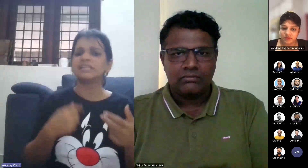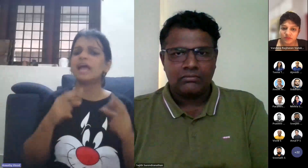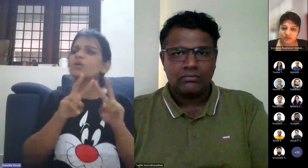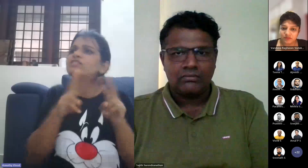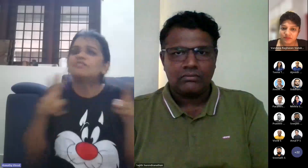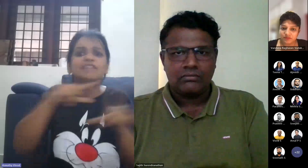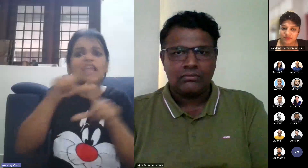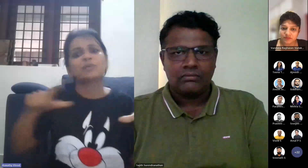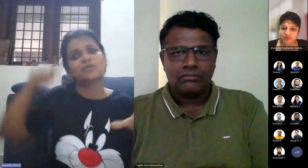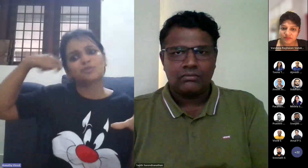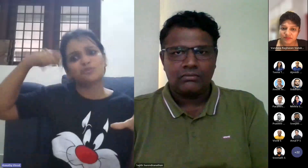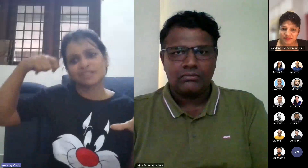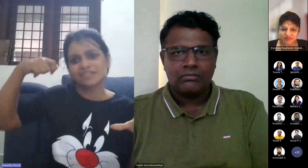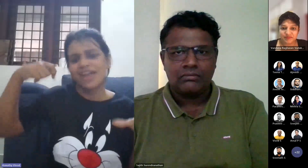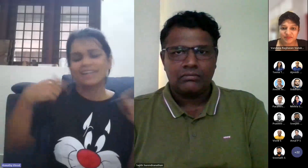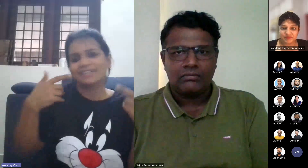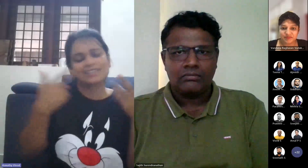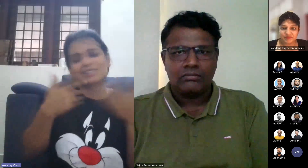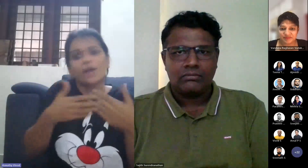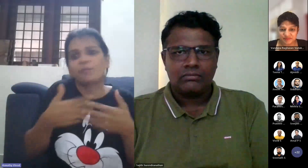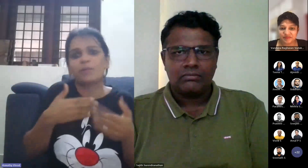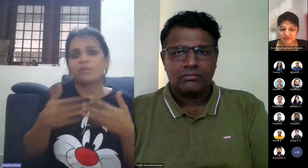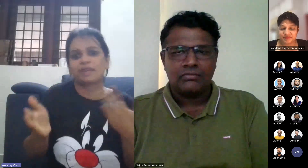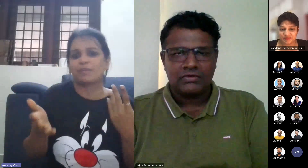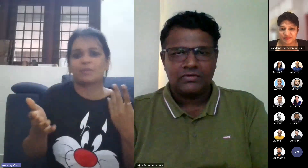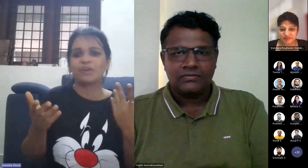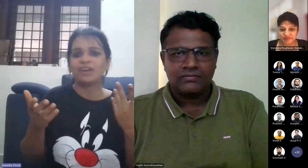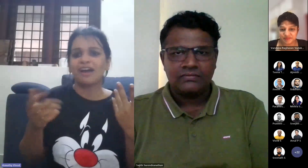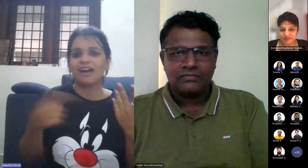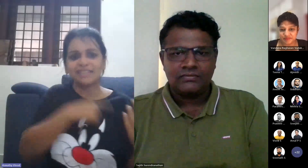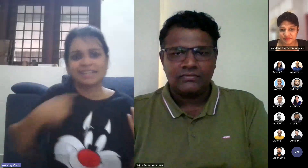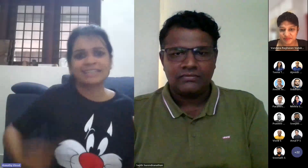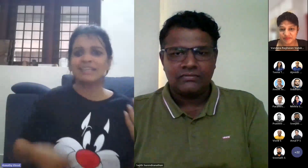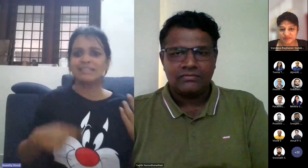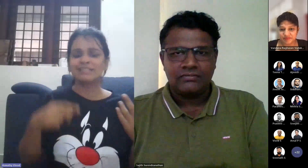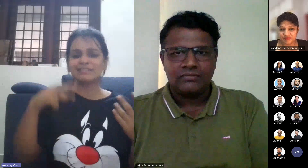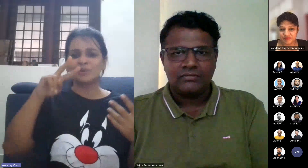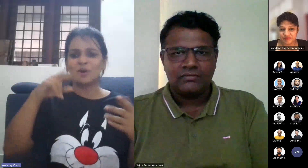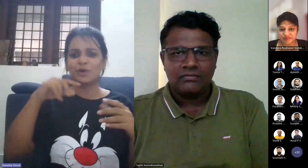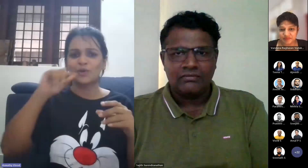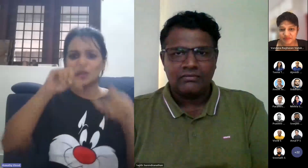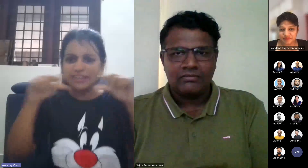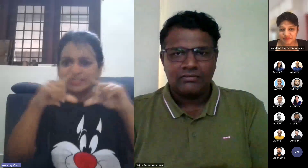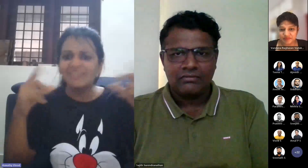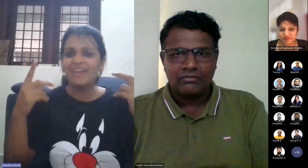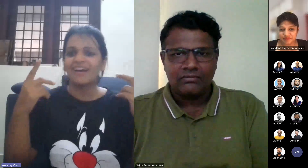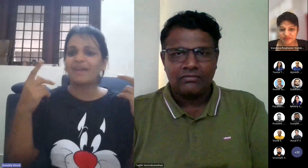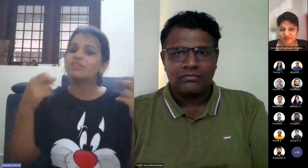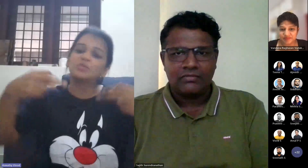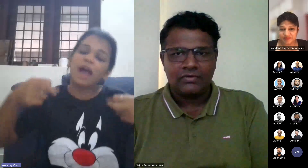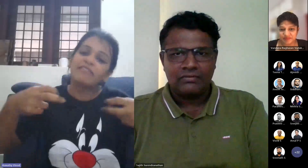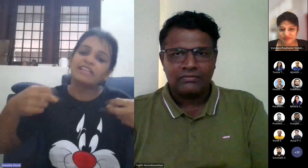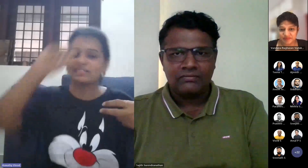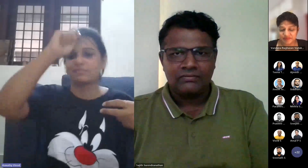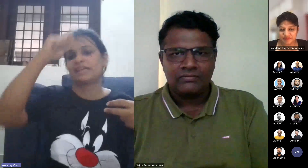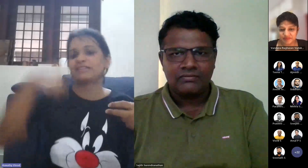me personally, I watch different language movies, and it's not a problem anymore. Chinese, Korean,